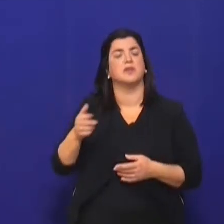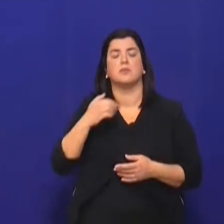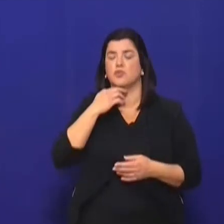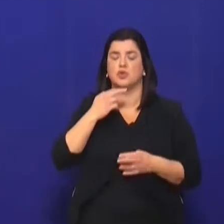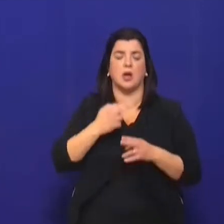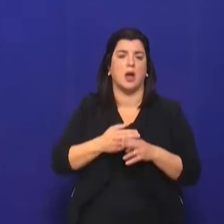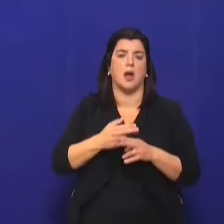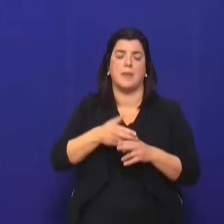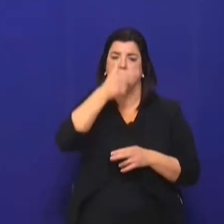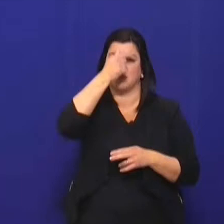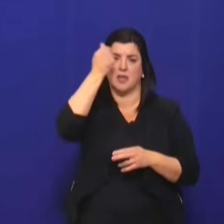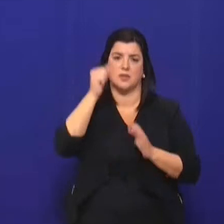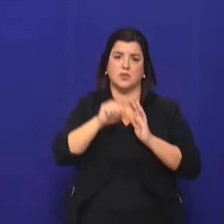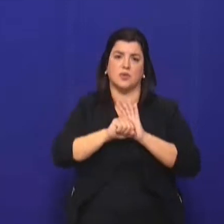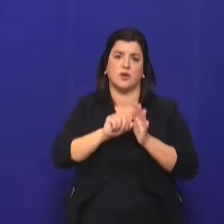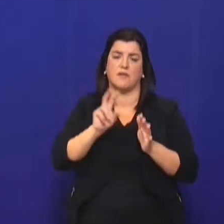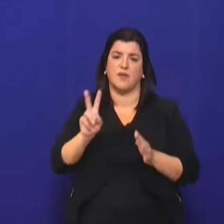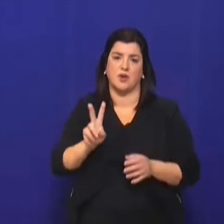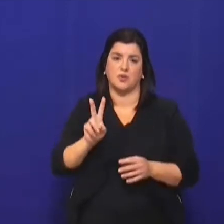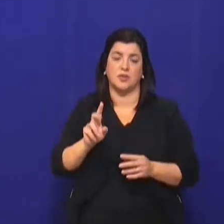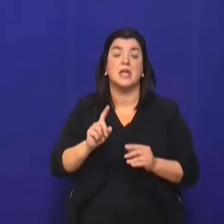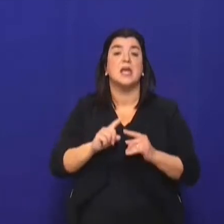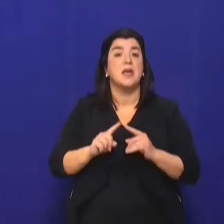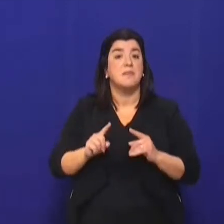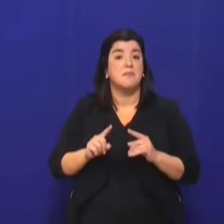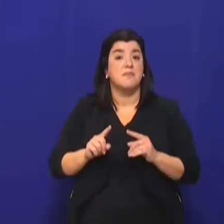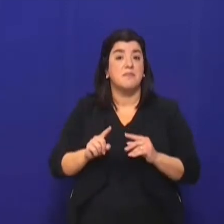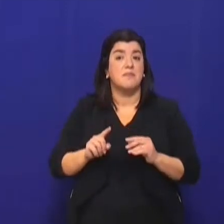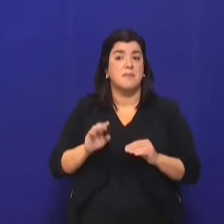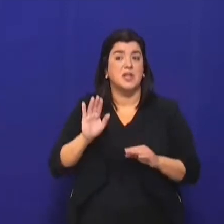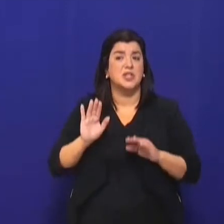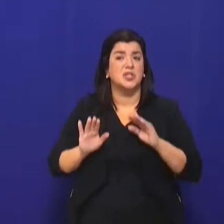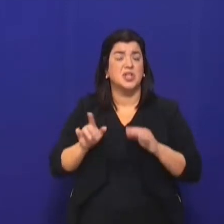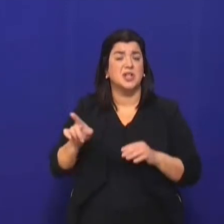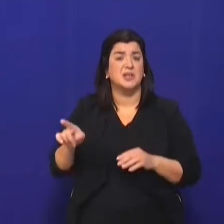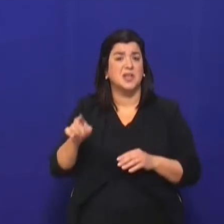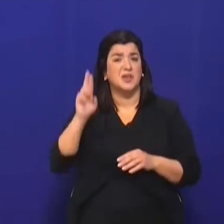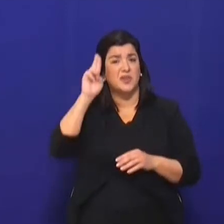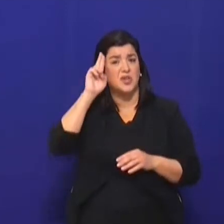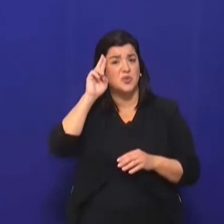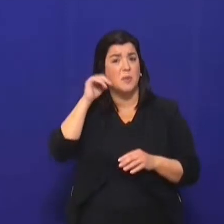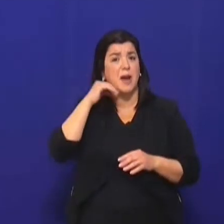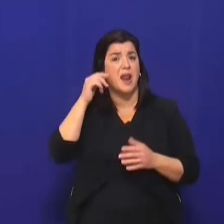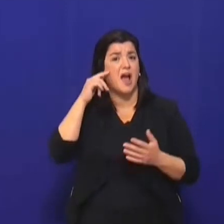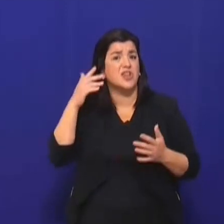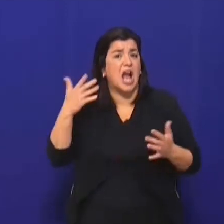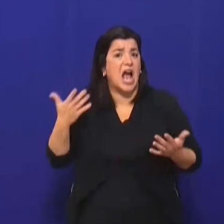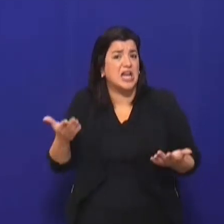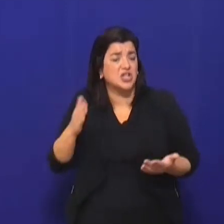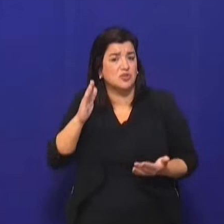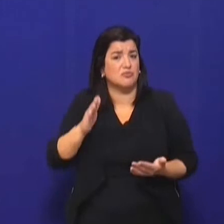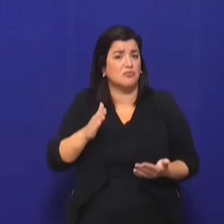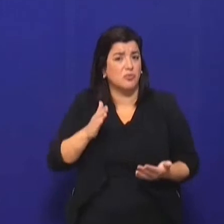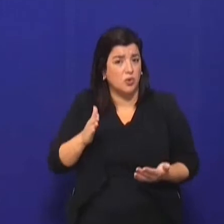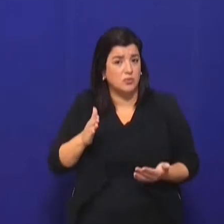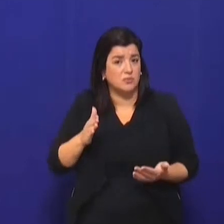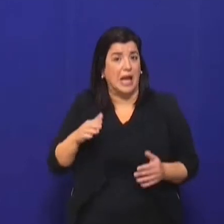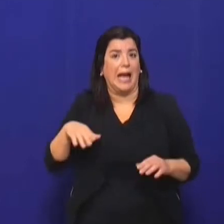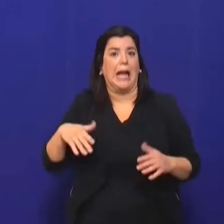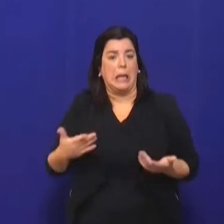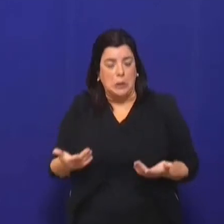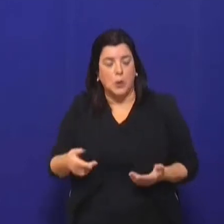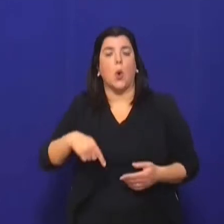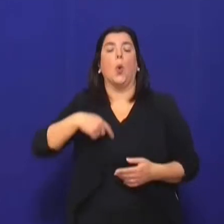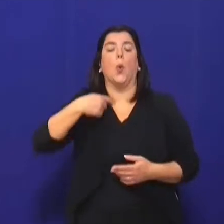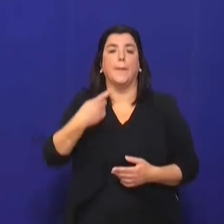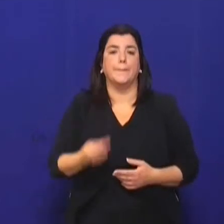hemm għalfejn isirla test. Però mhux l-ewwel darba li kellna xi każijiet fejn kellna xi kwiri u persuni jmutu u mbagħad hemmhekk ikun